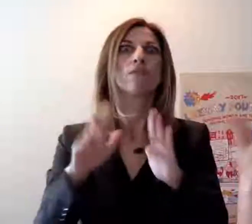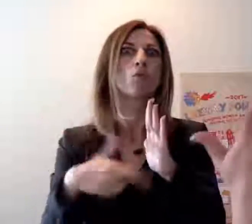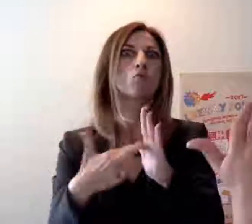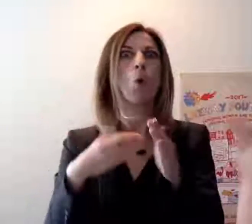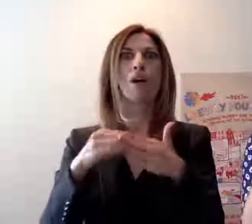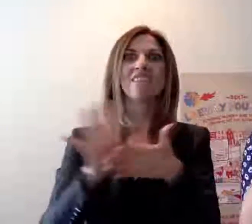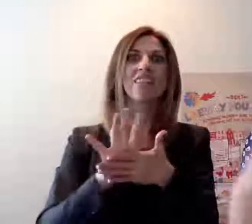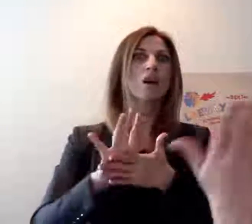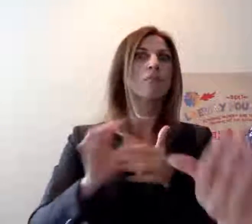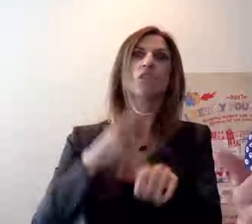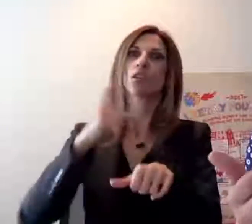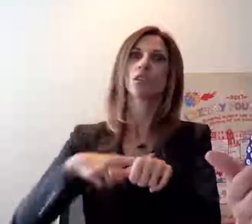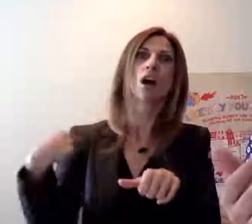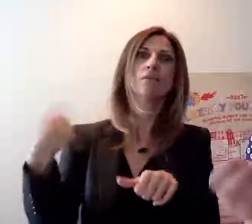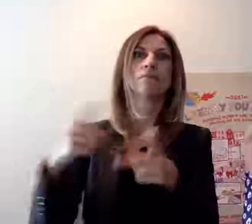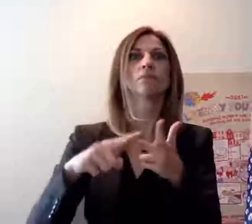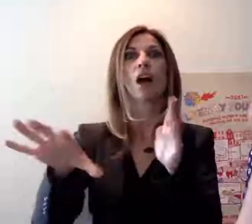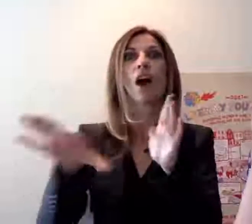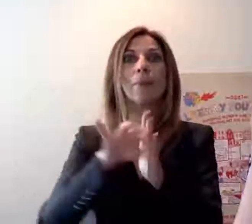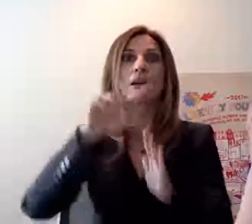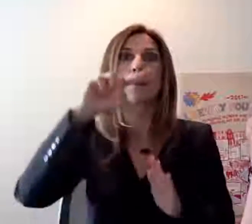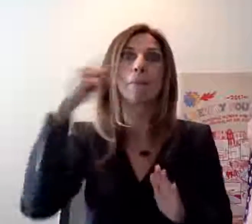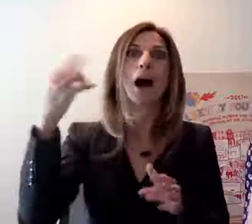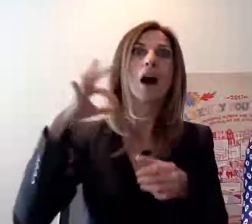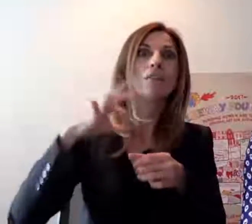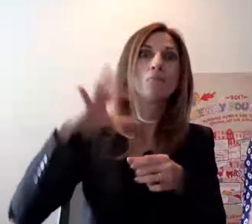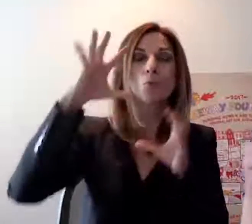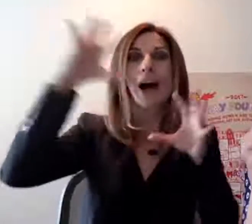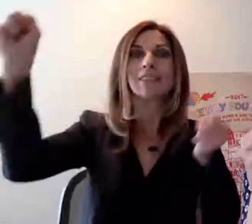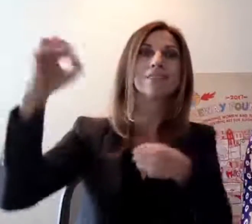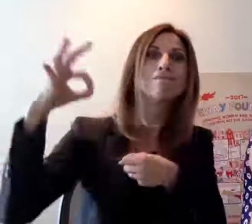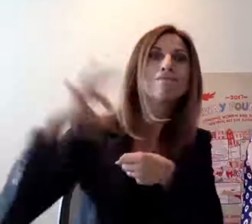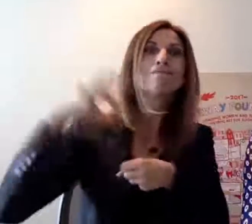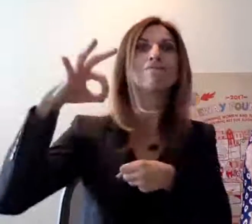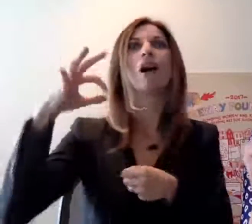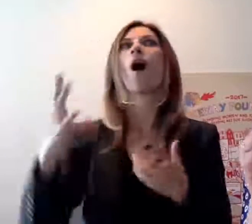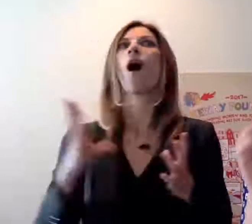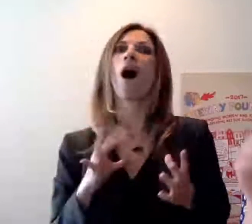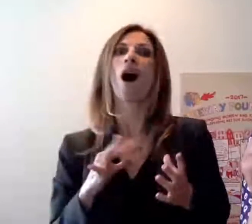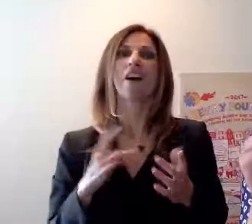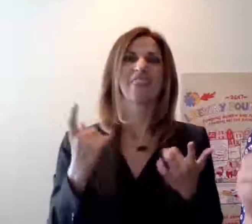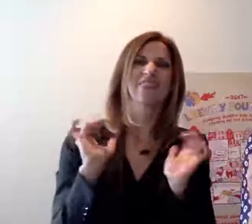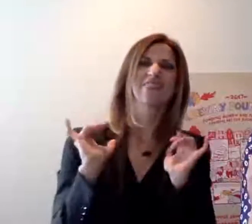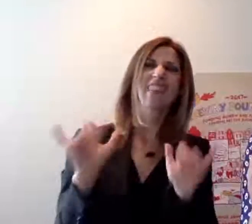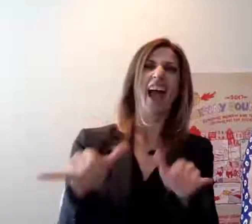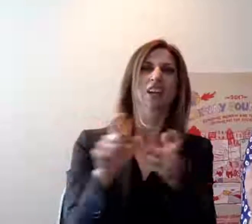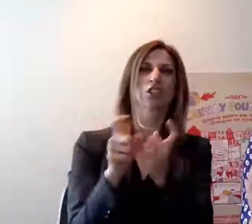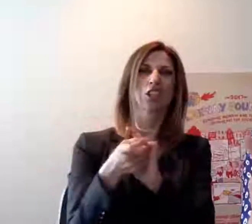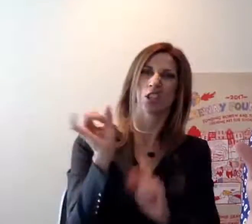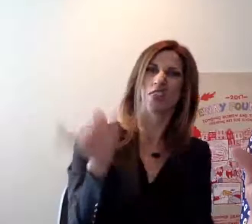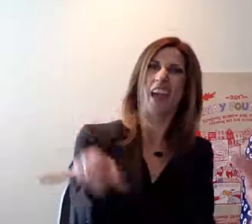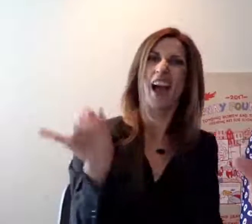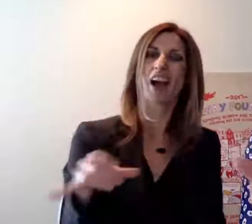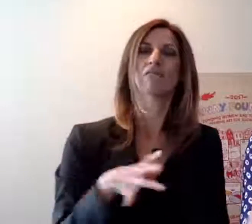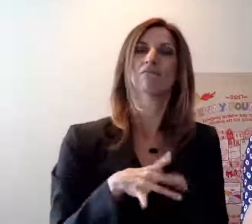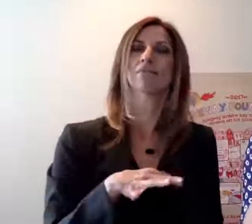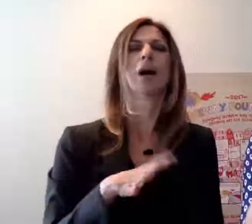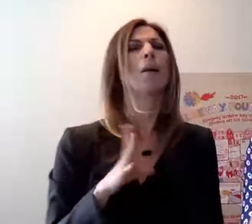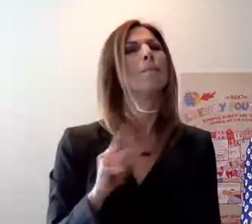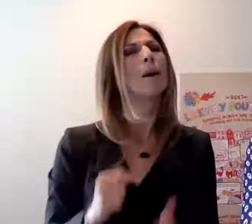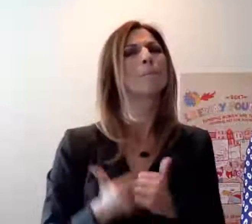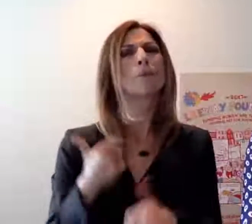has been before, we elect a Black president, right? Like there's like this singular finite thing that we can define as like that is the change. But